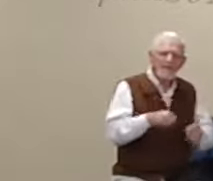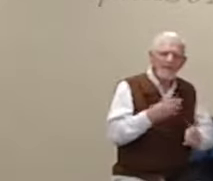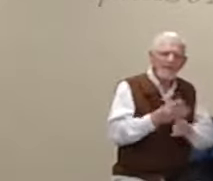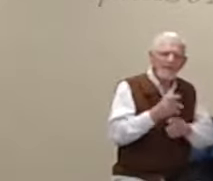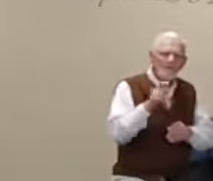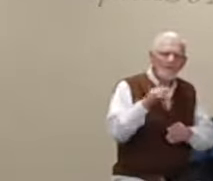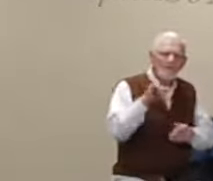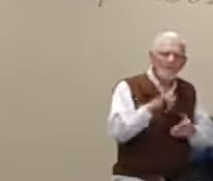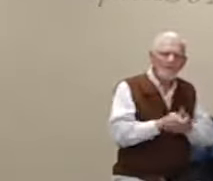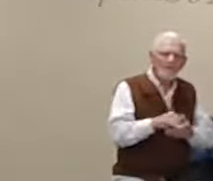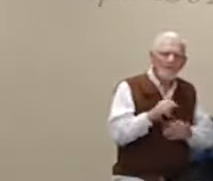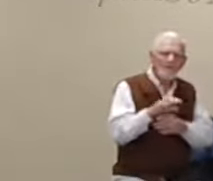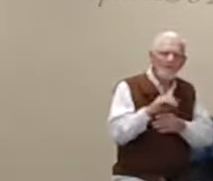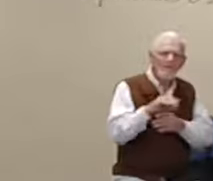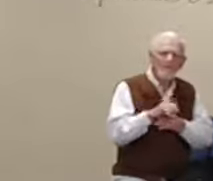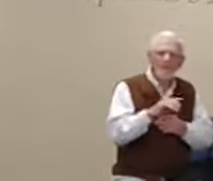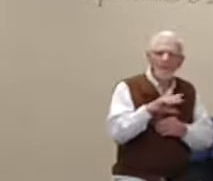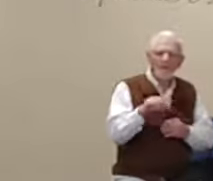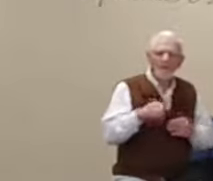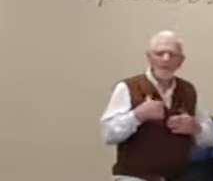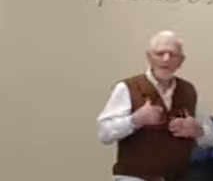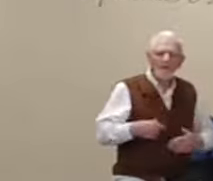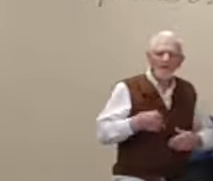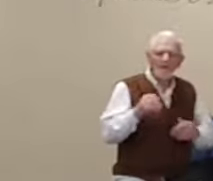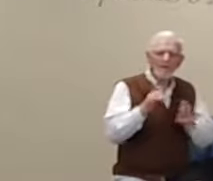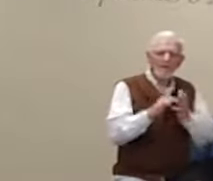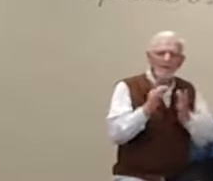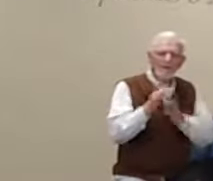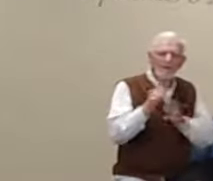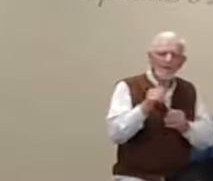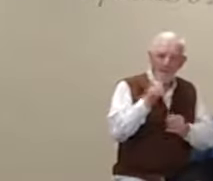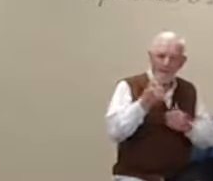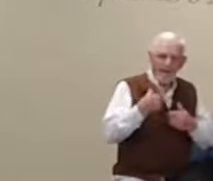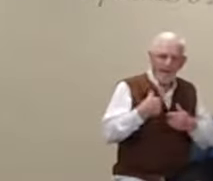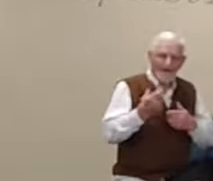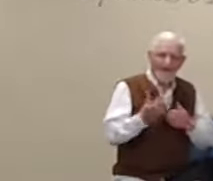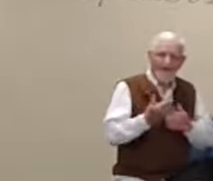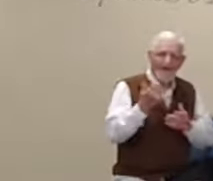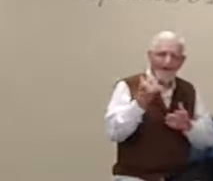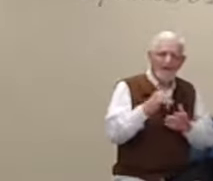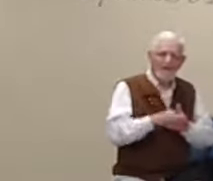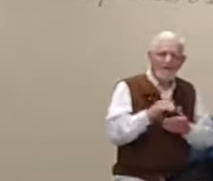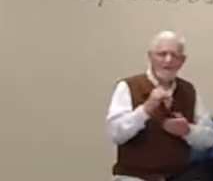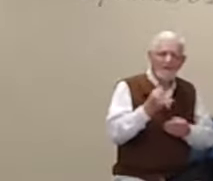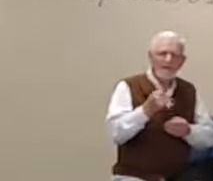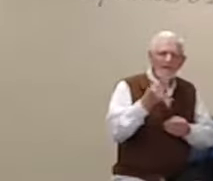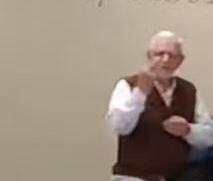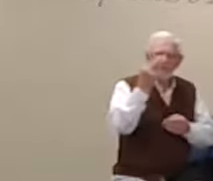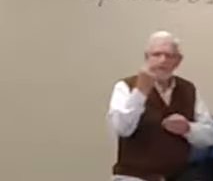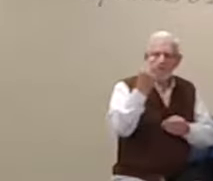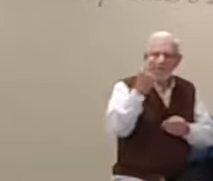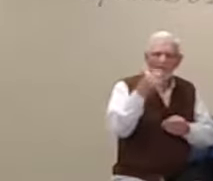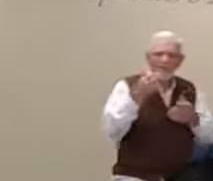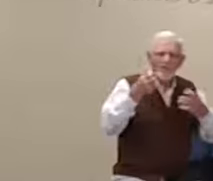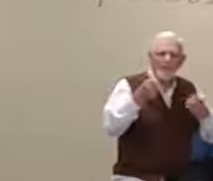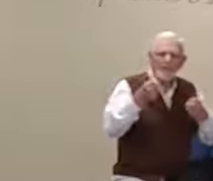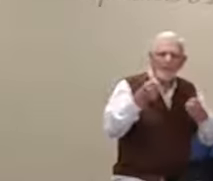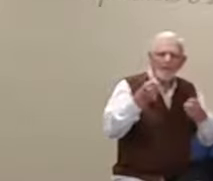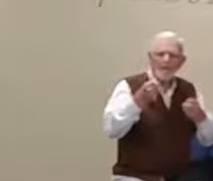message. And when the body of Christ doesn't have those things, then the purpose and the